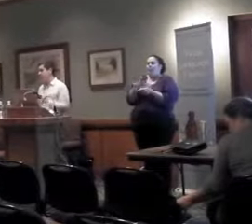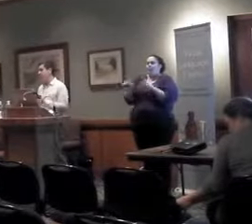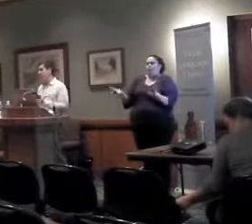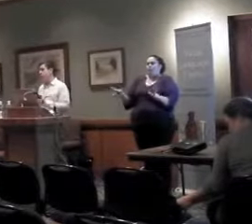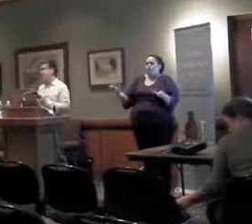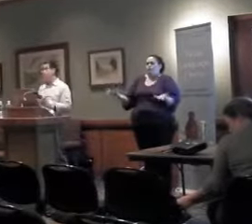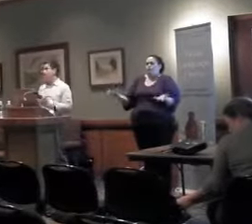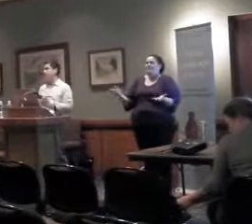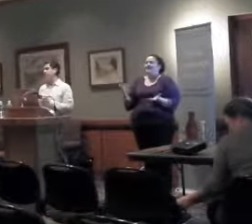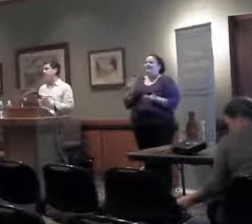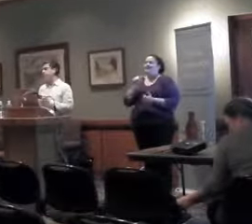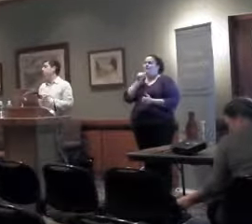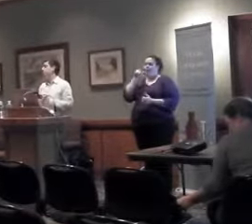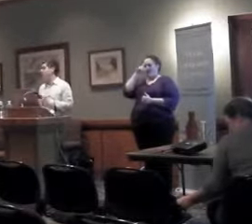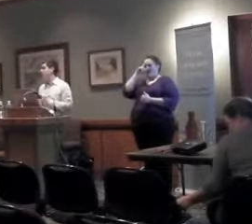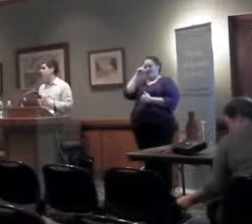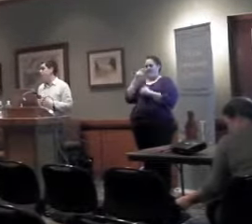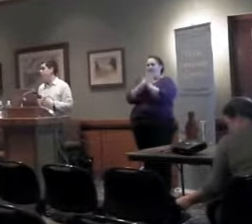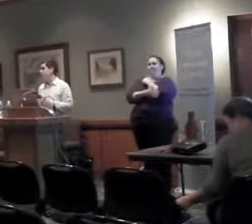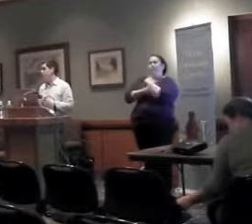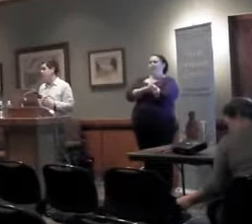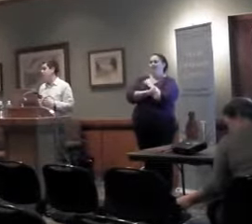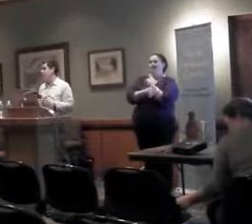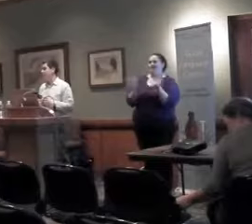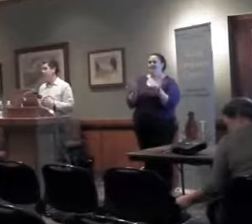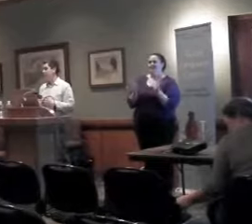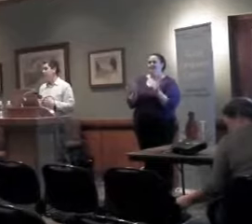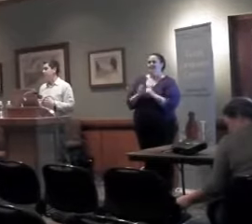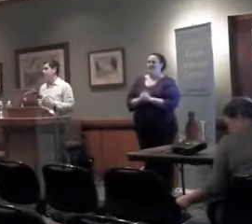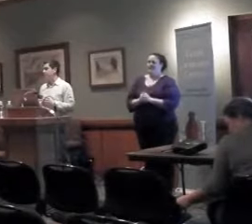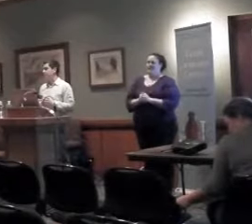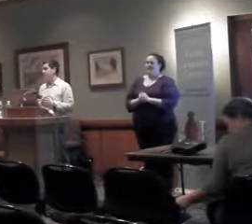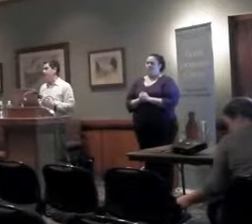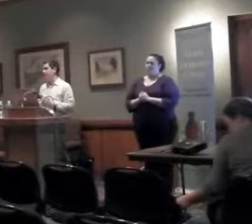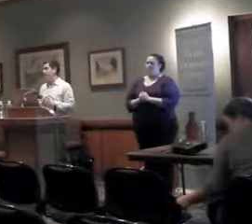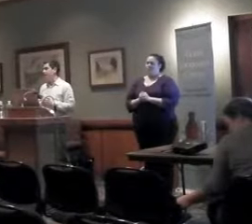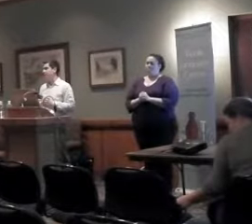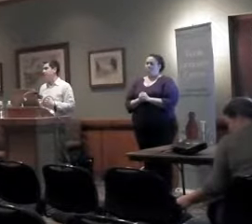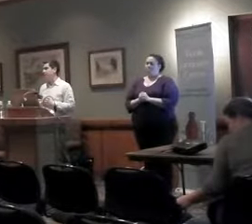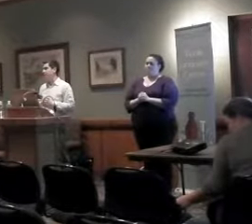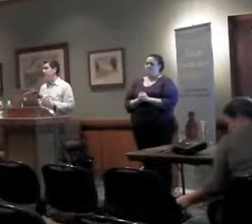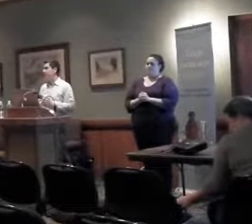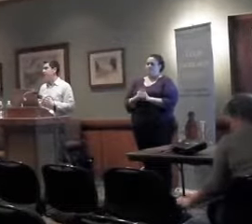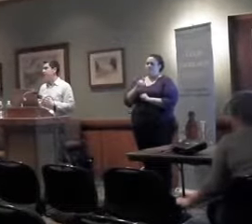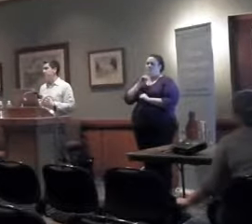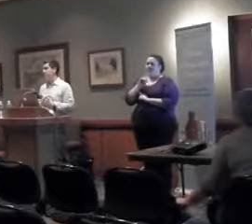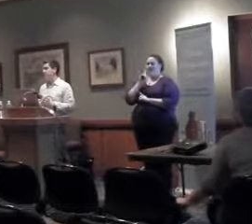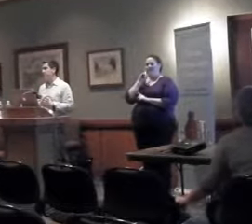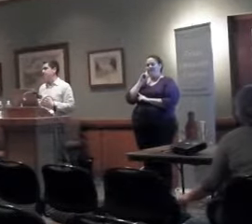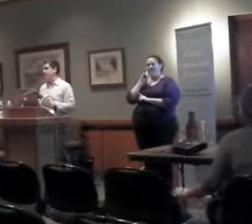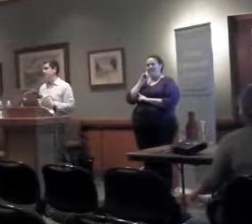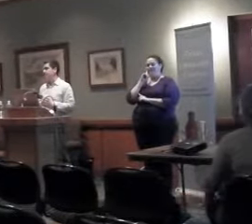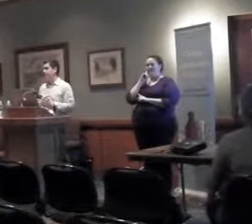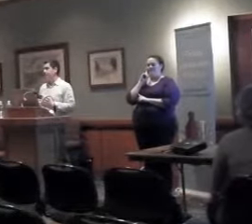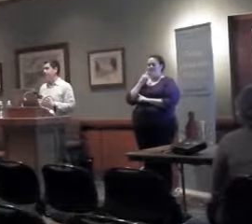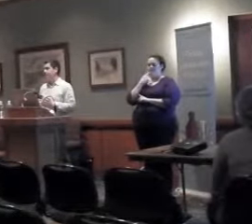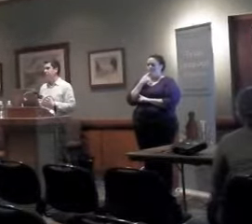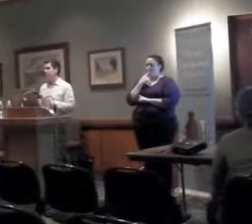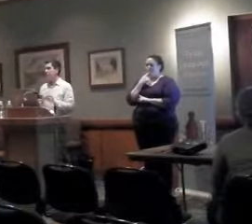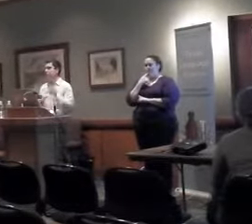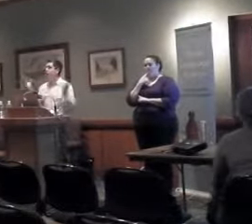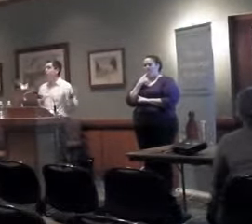language. I don't really think of it as a foreign language so much as I think of it as